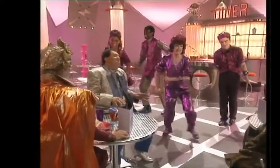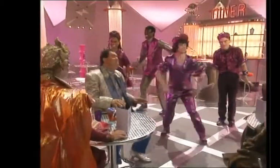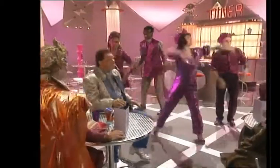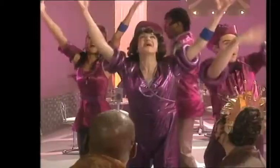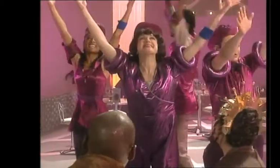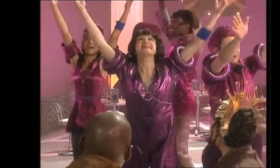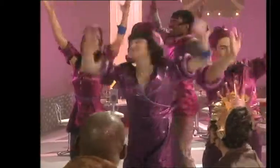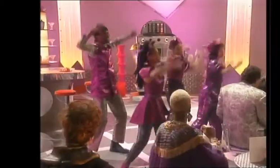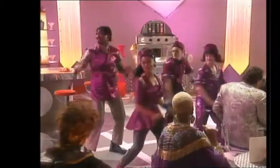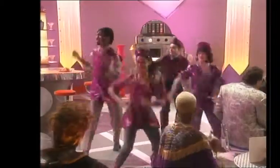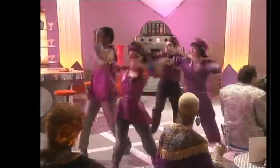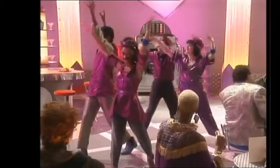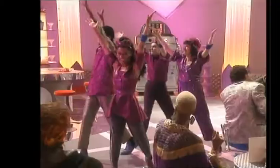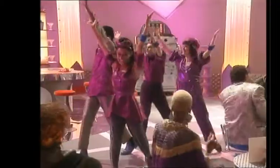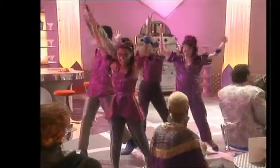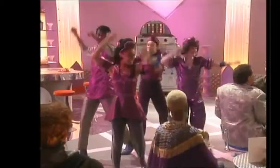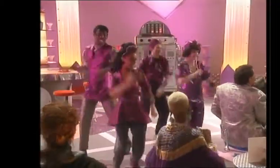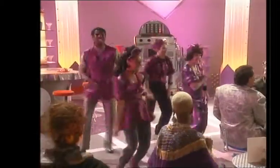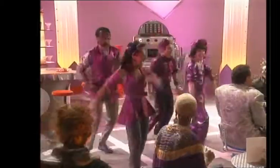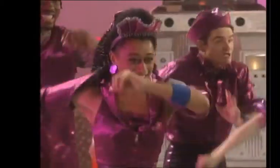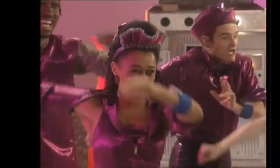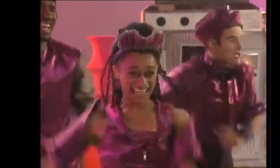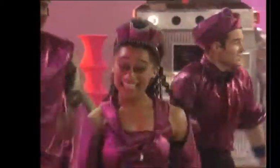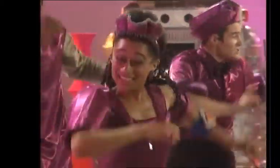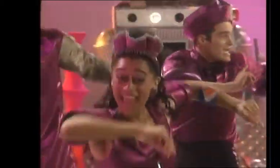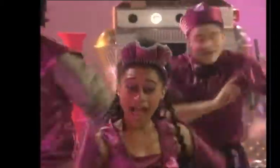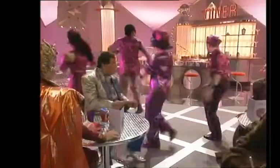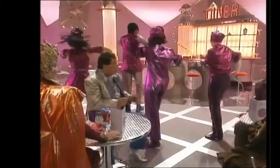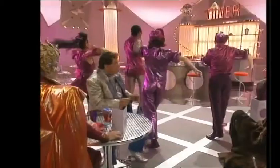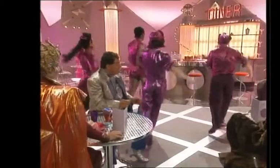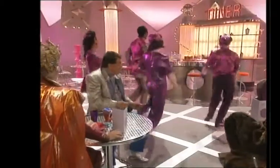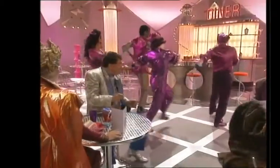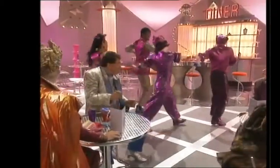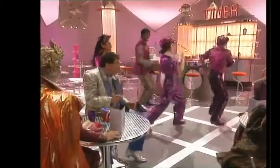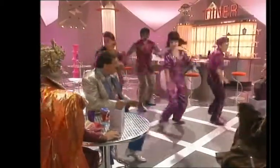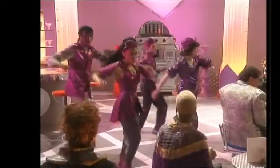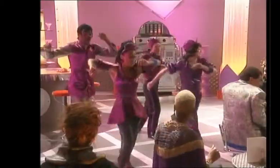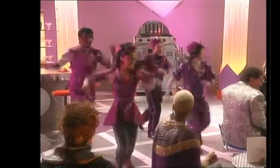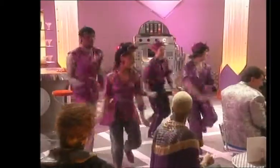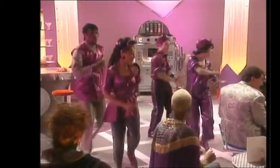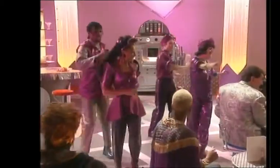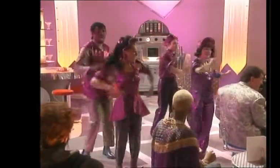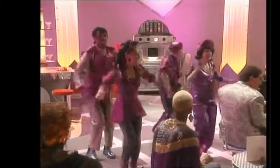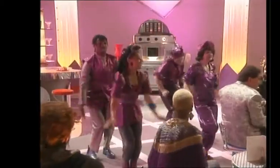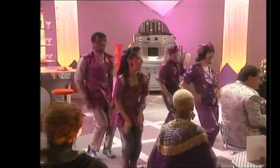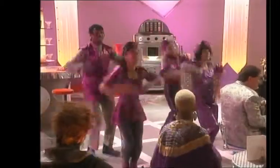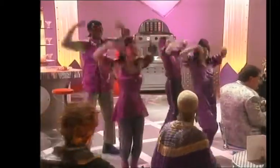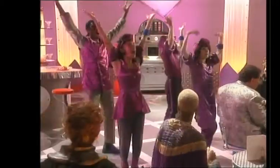eating. Welcome to infinity. Day in, day out, it's party time. Week in, week out, dress up and